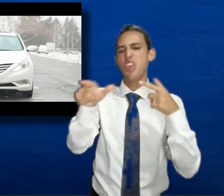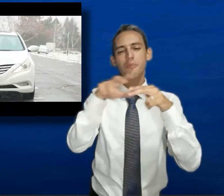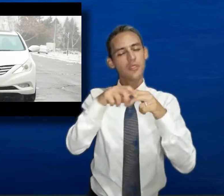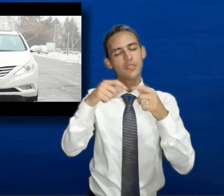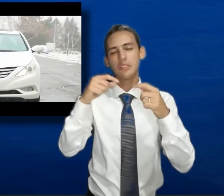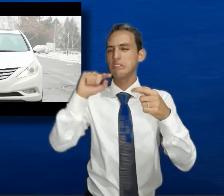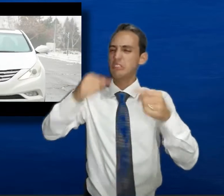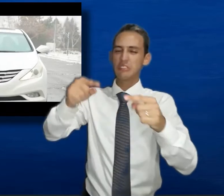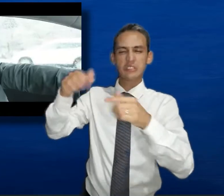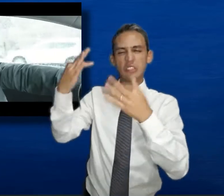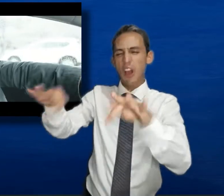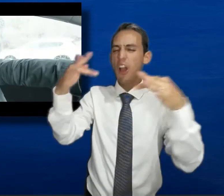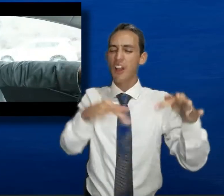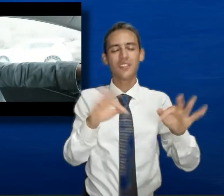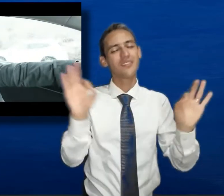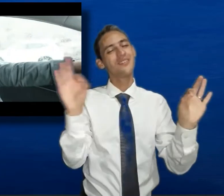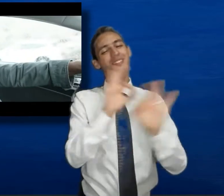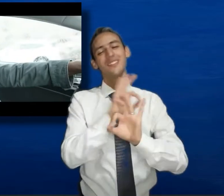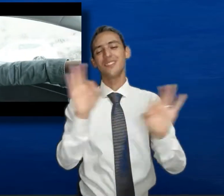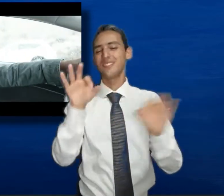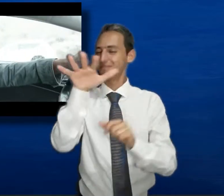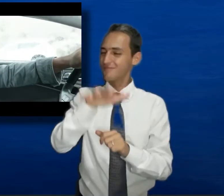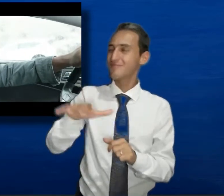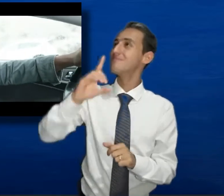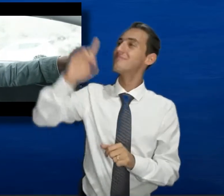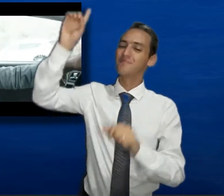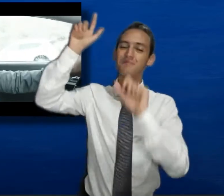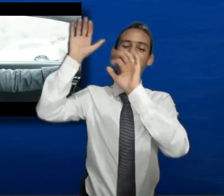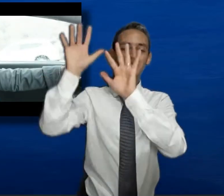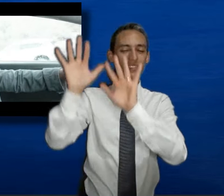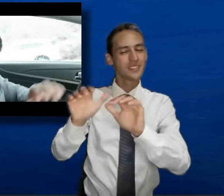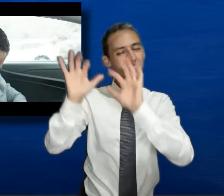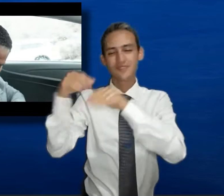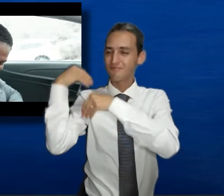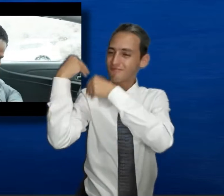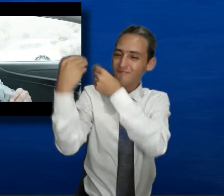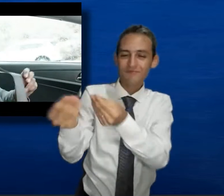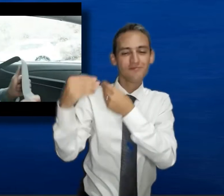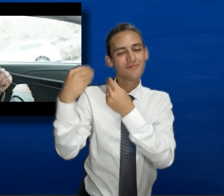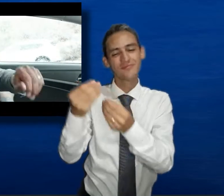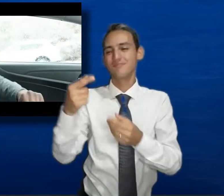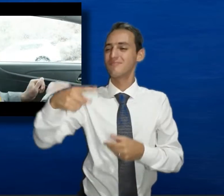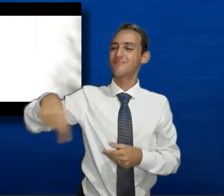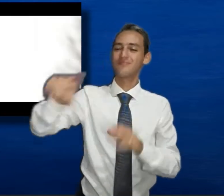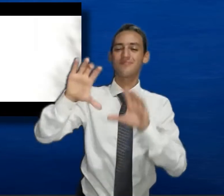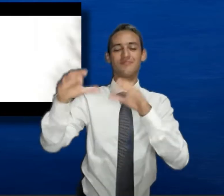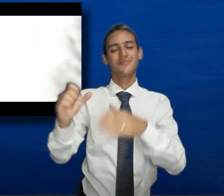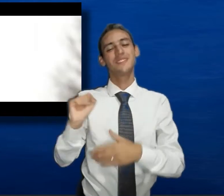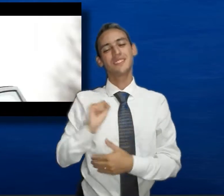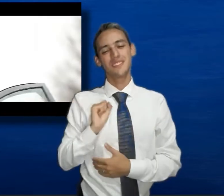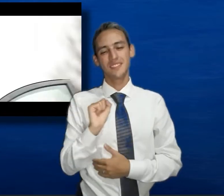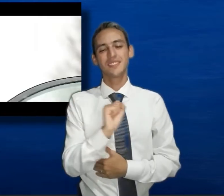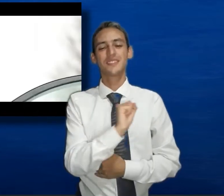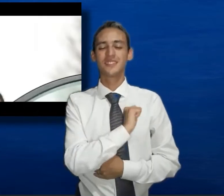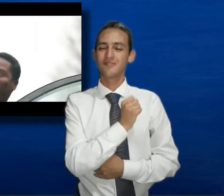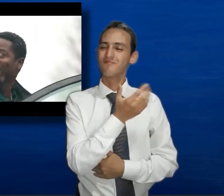where none shall come to hurt or make afraid. There